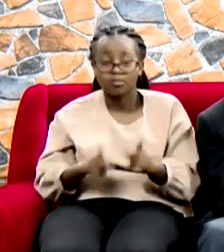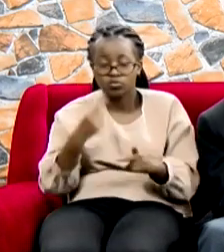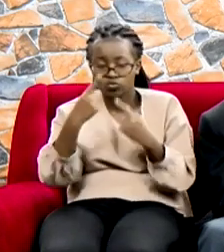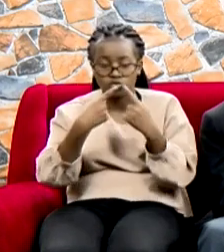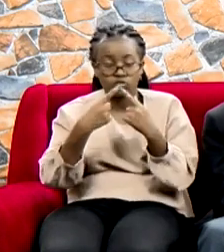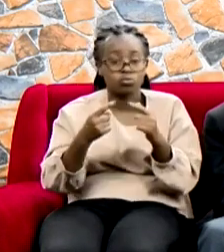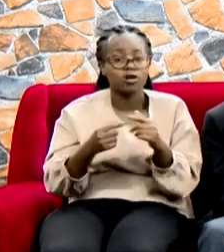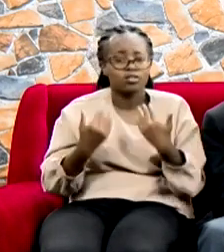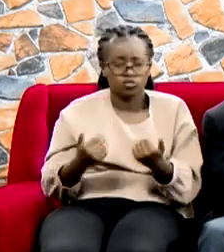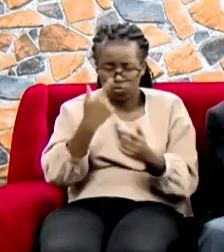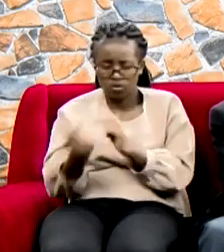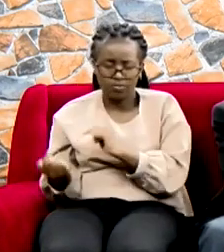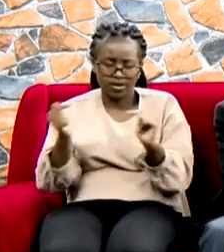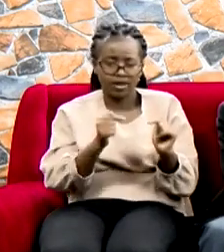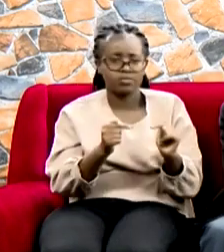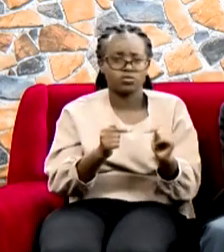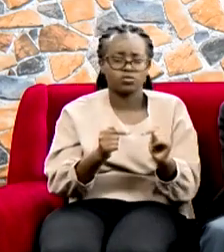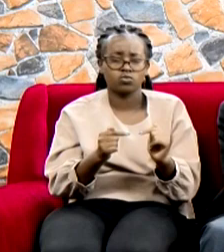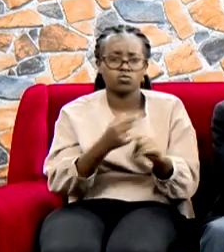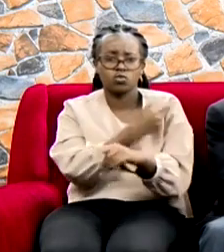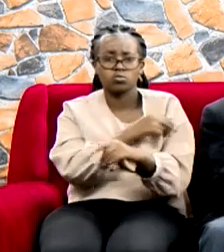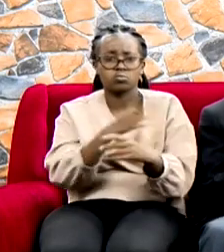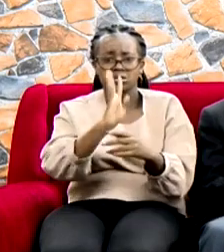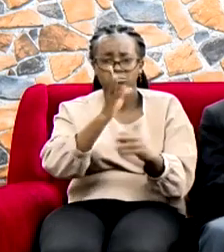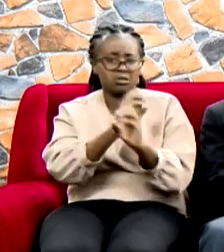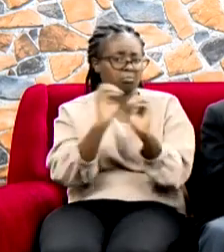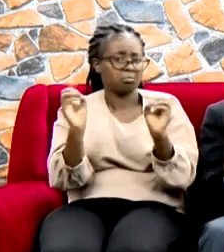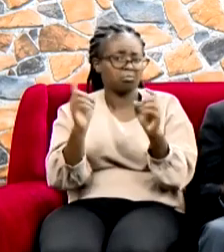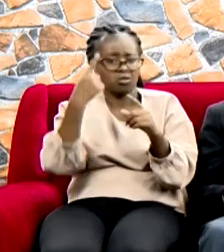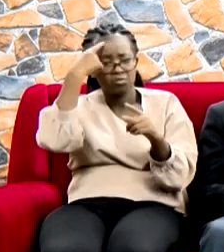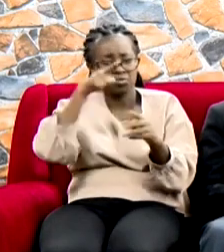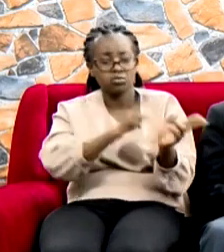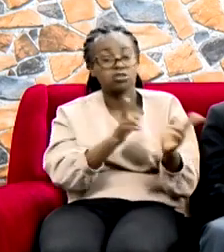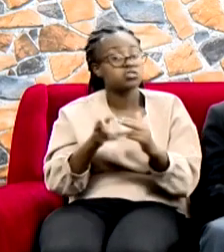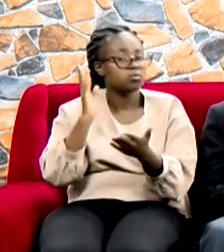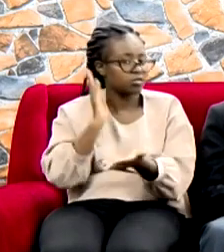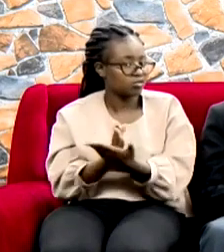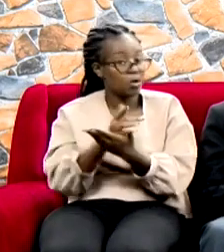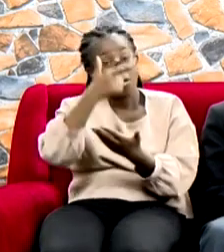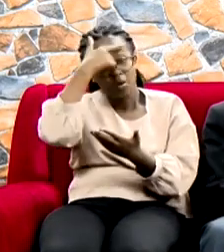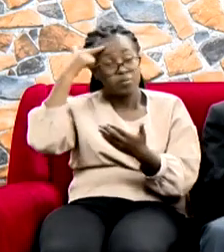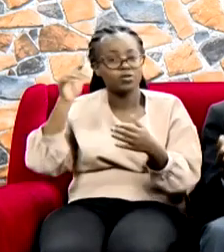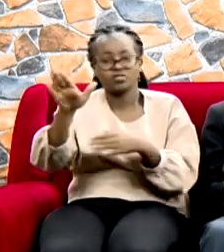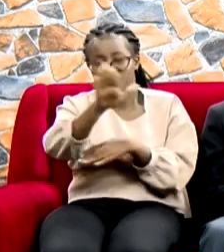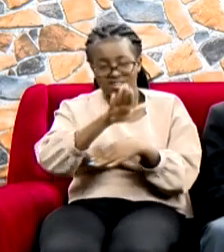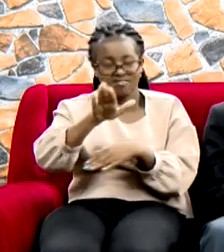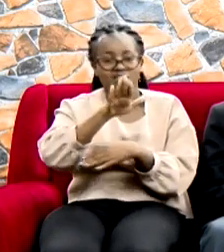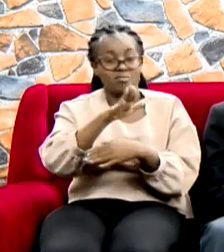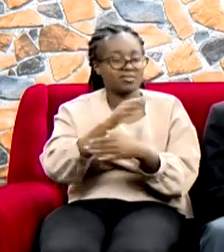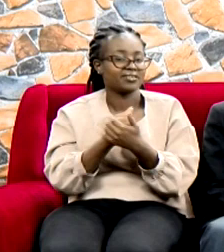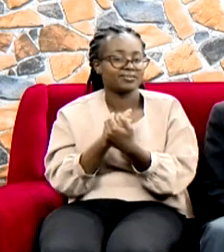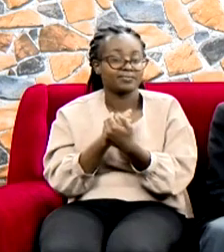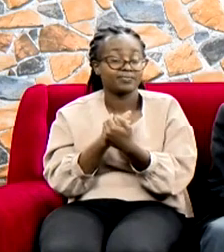the children who will be coming to hospital do not have speech. And so for you, that is normal. Oh, because of the environment. The environment, now.